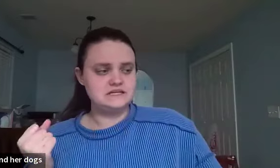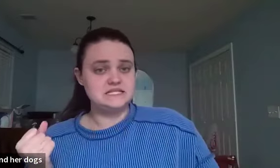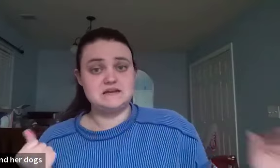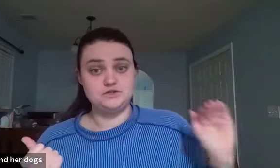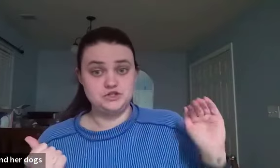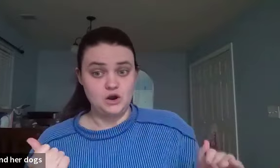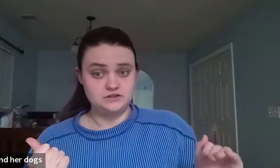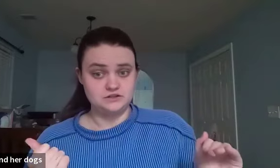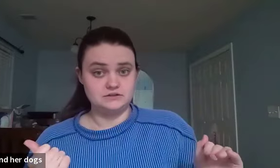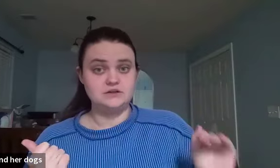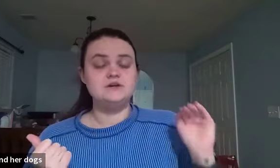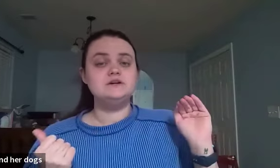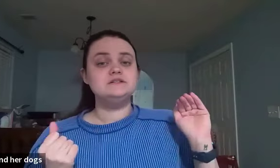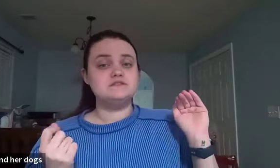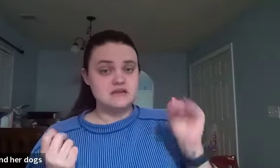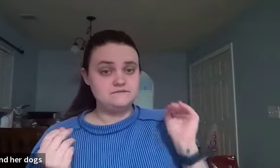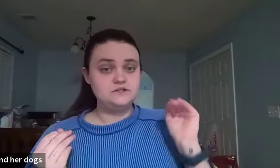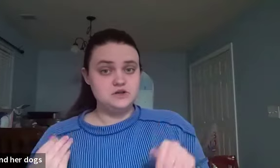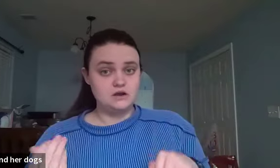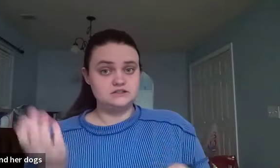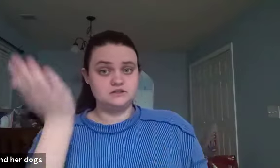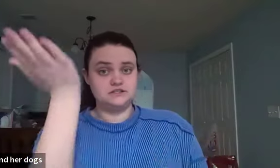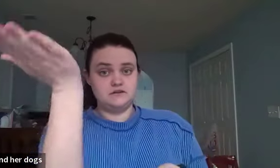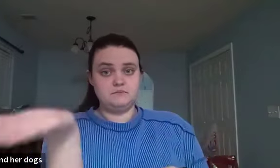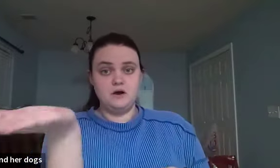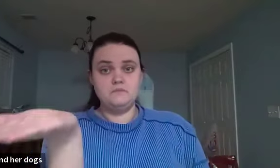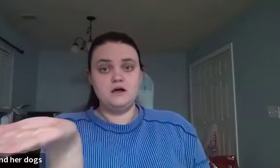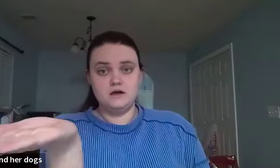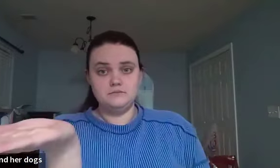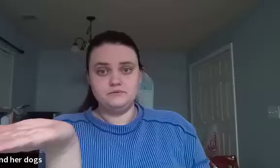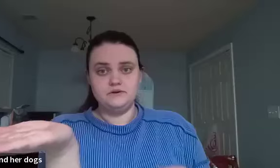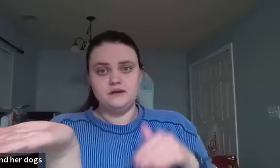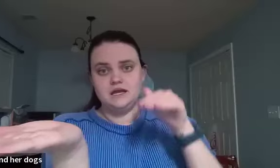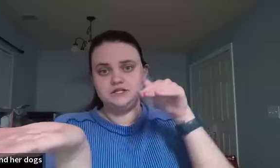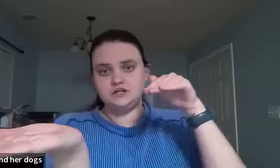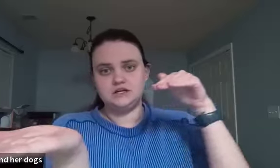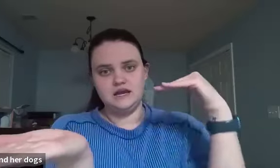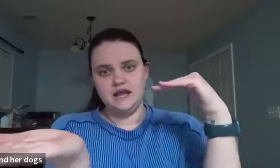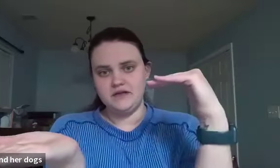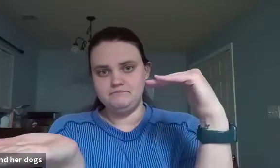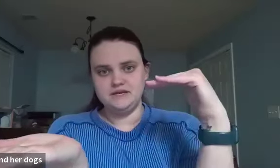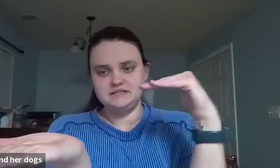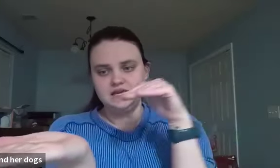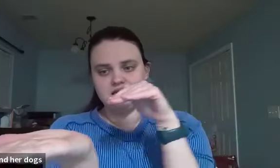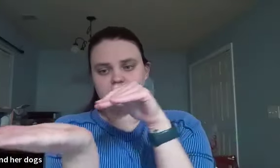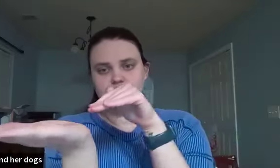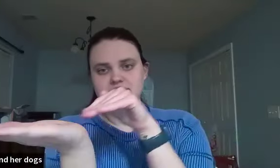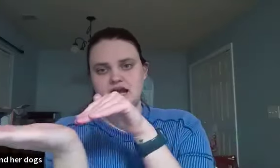gonna say is the sign for doctor. So the sign for doctor is you're gonna have your palm up and you're gonna kind of have that bent hand, and you're gonna